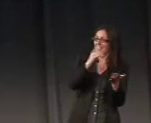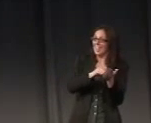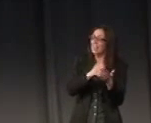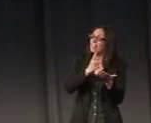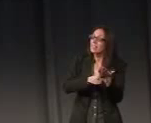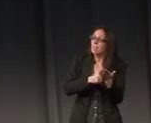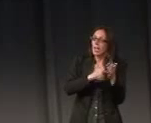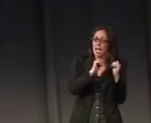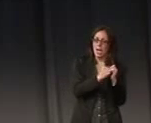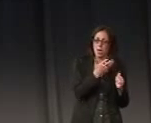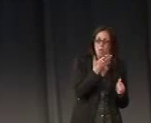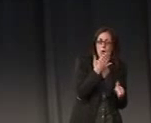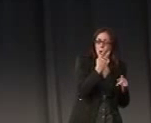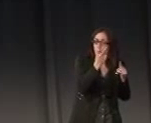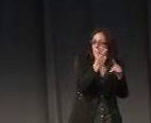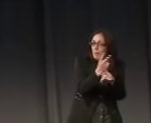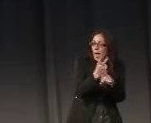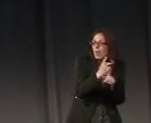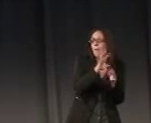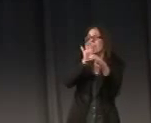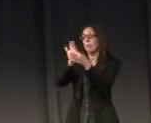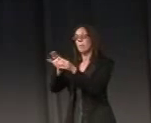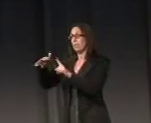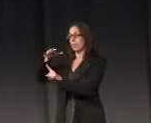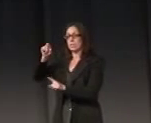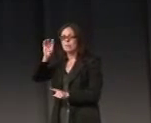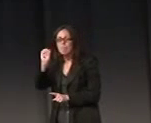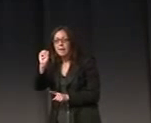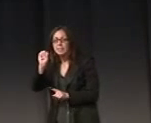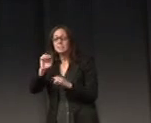mathematics pertain to space and its higher dimensions.